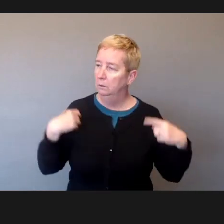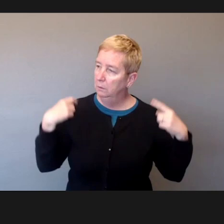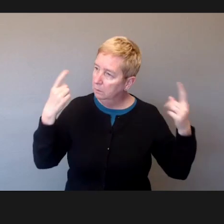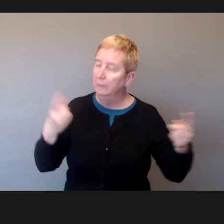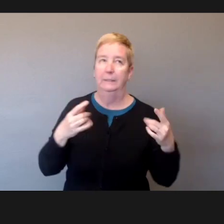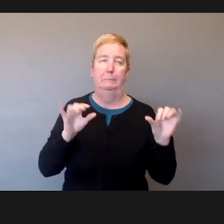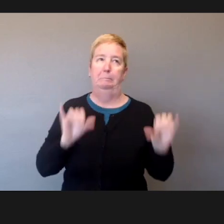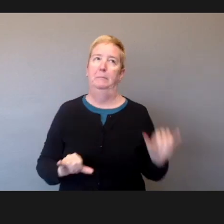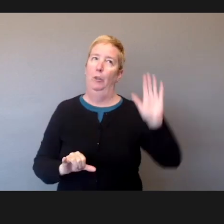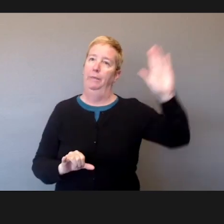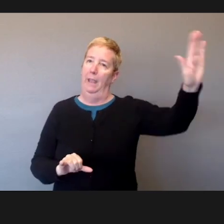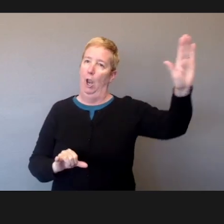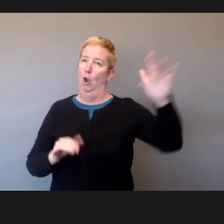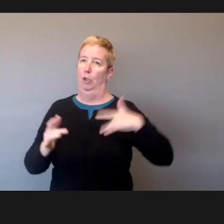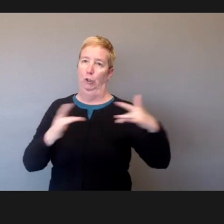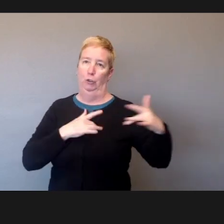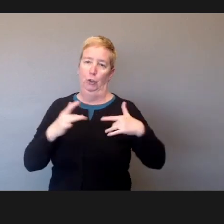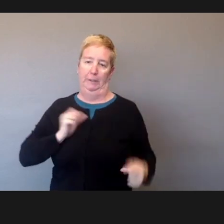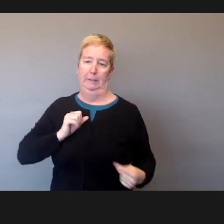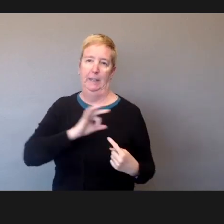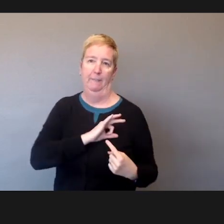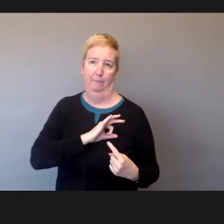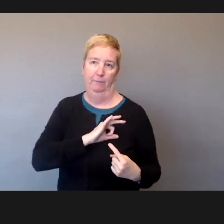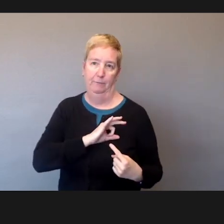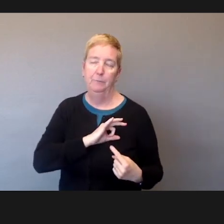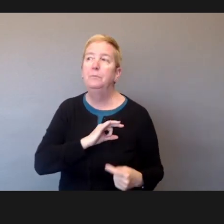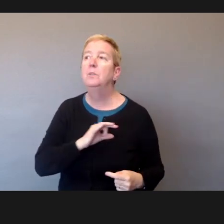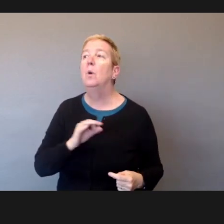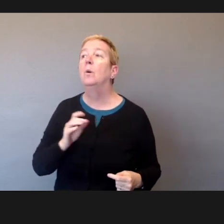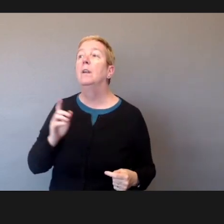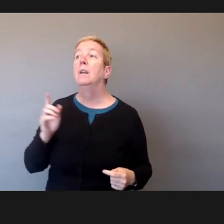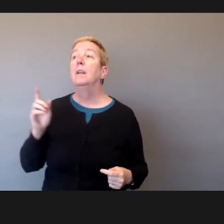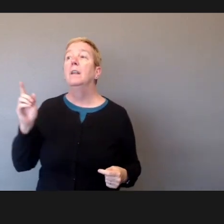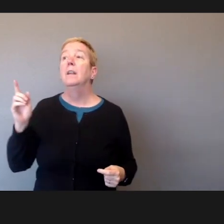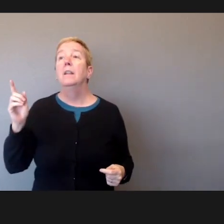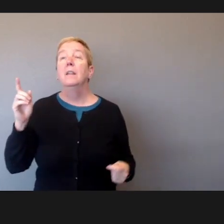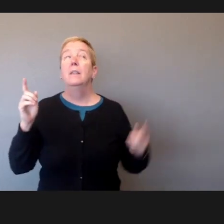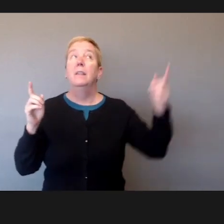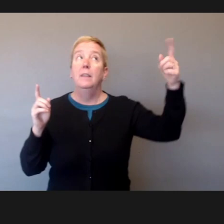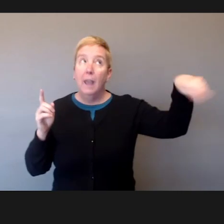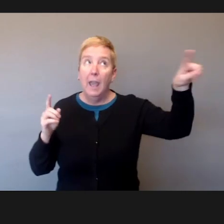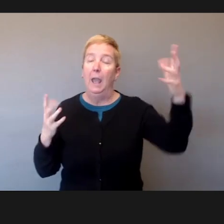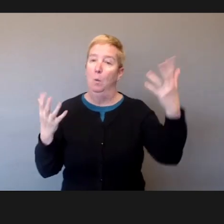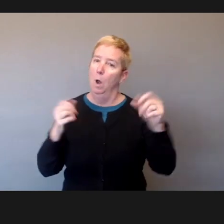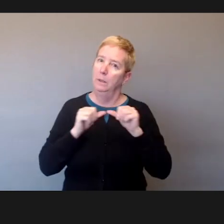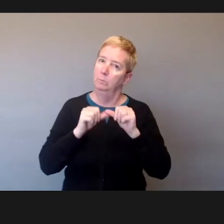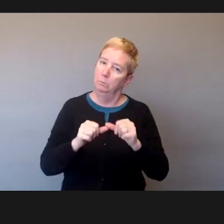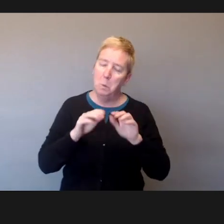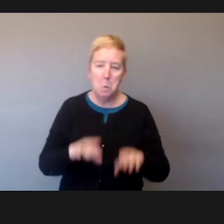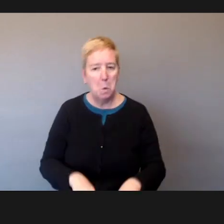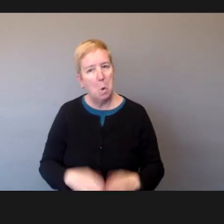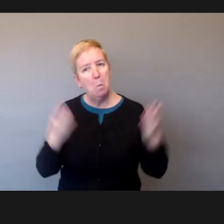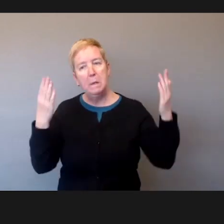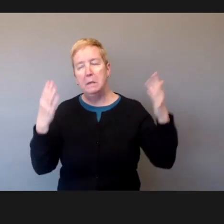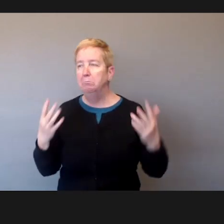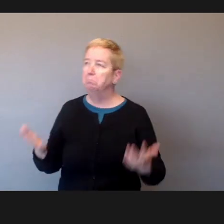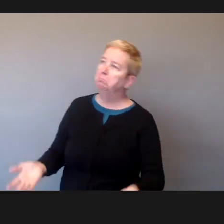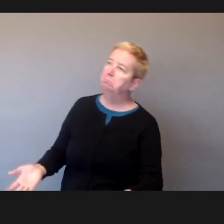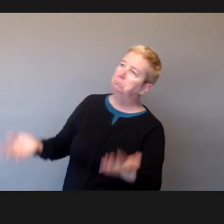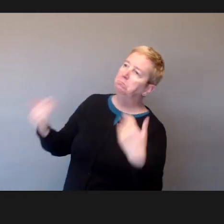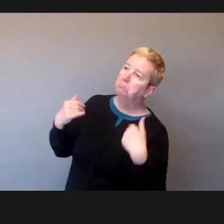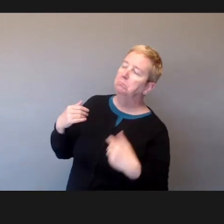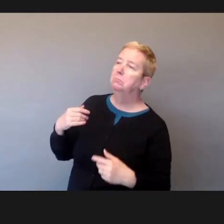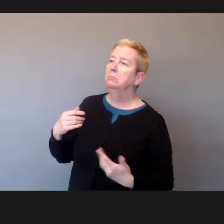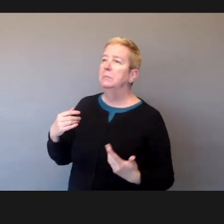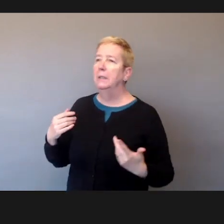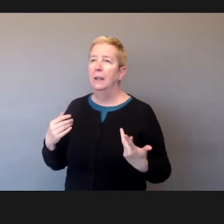issue. And so they really want to be able to stay fully open, cover as many people as they can with staffing. And